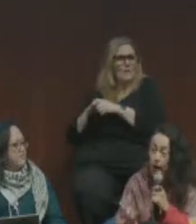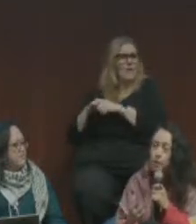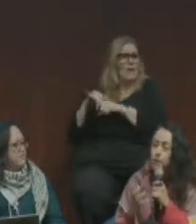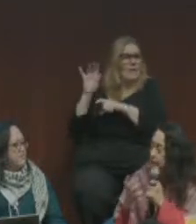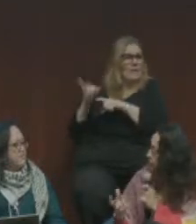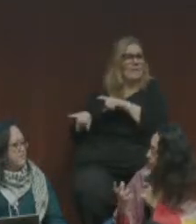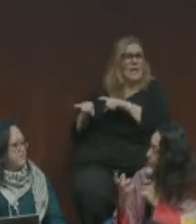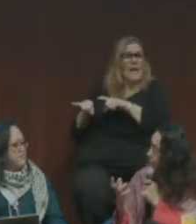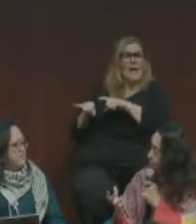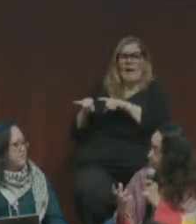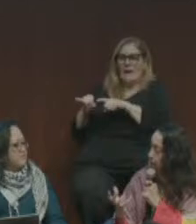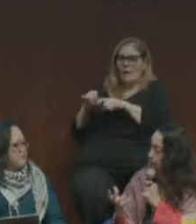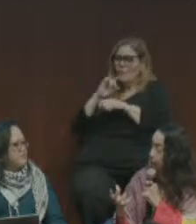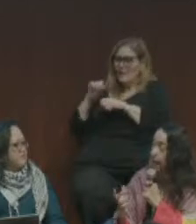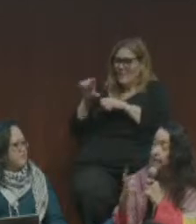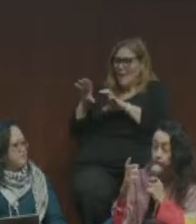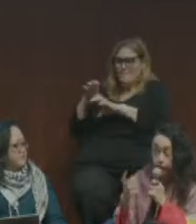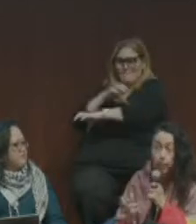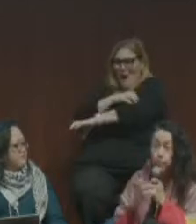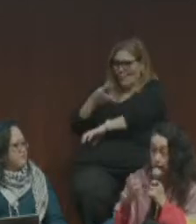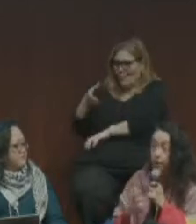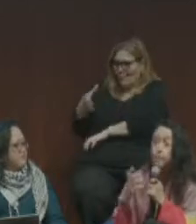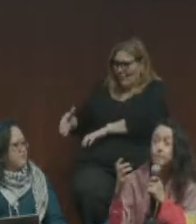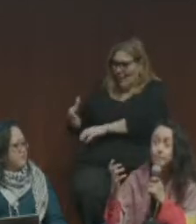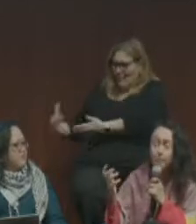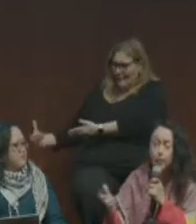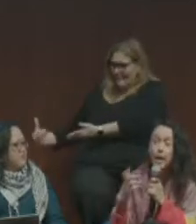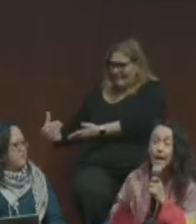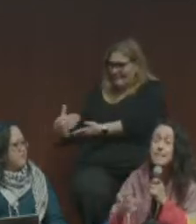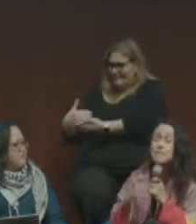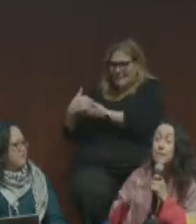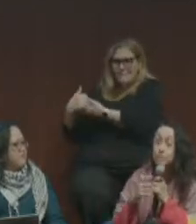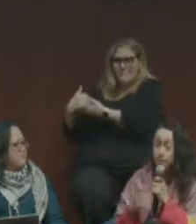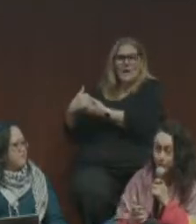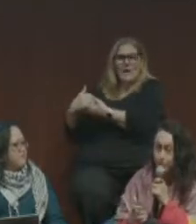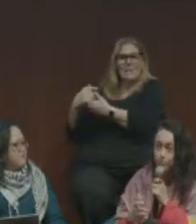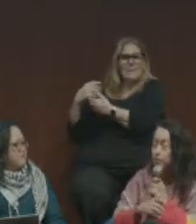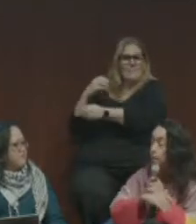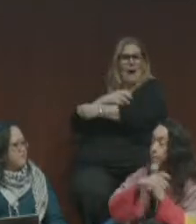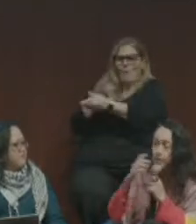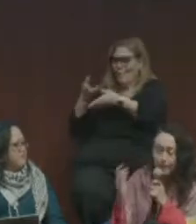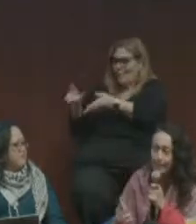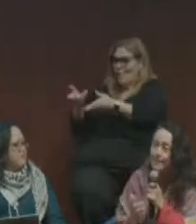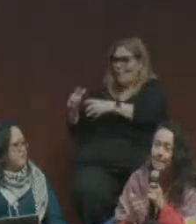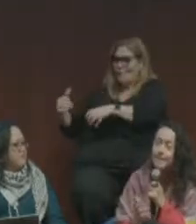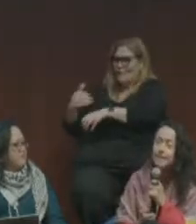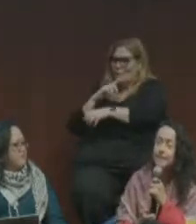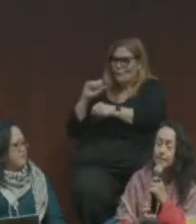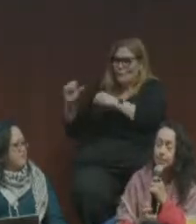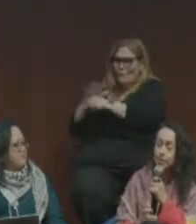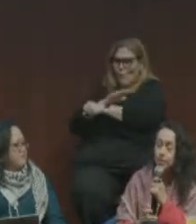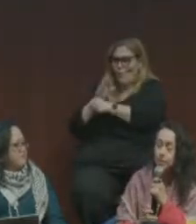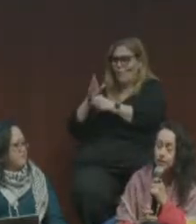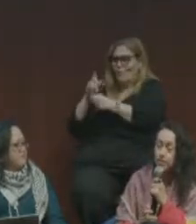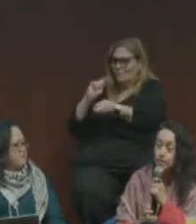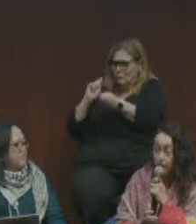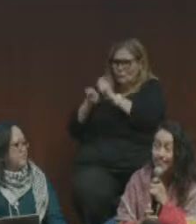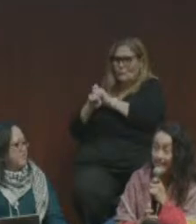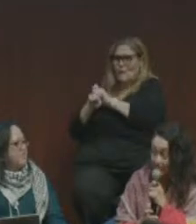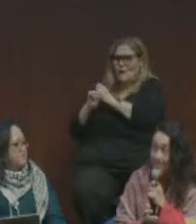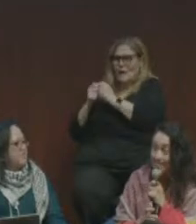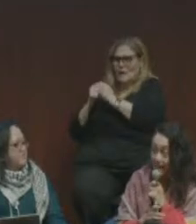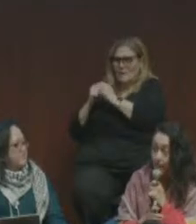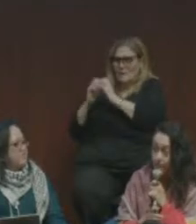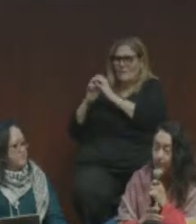from where we can build this power, and from where power has been built to completely, you know,